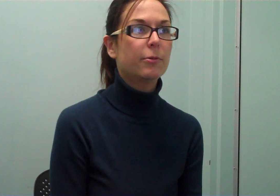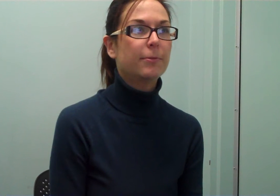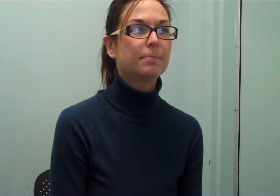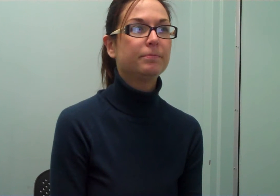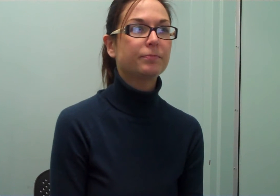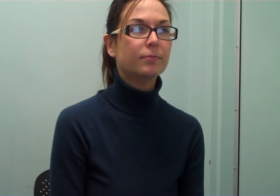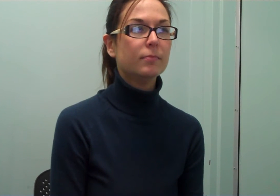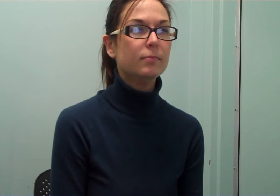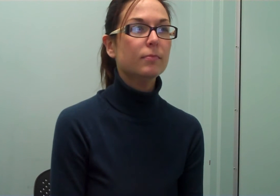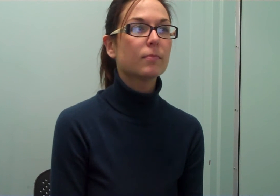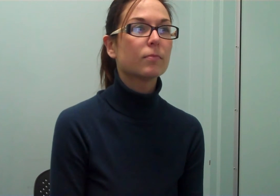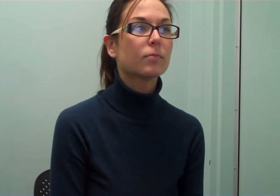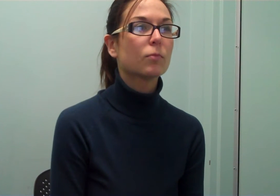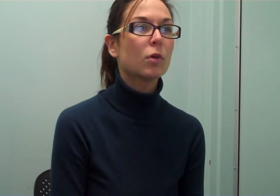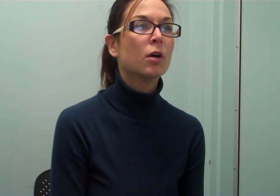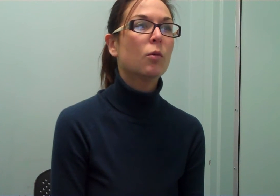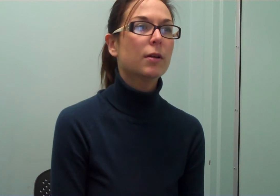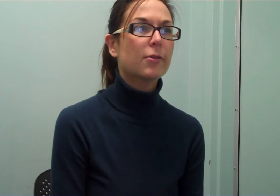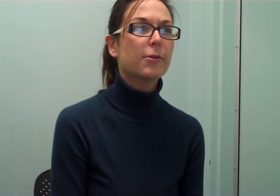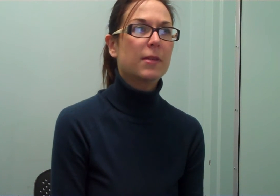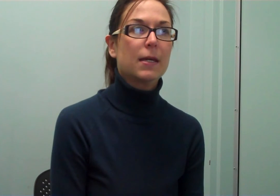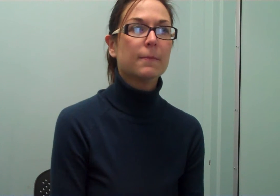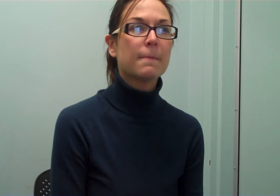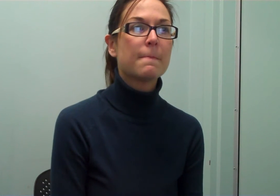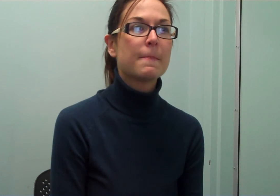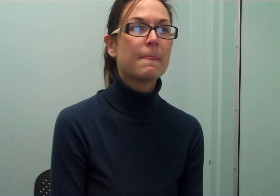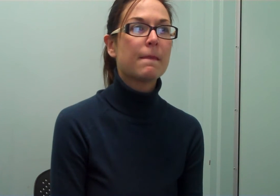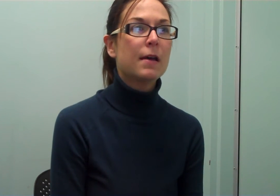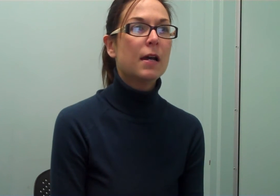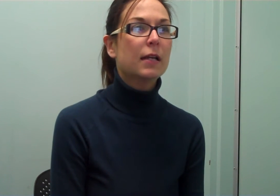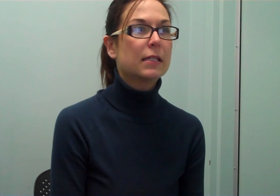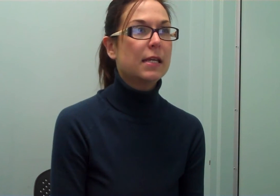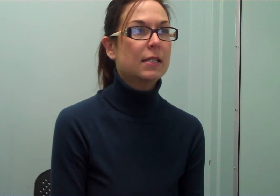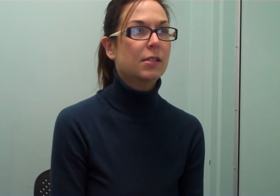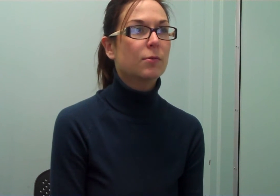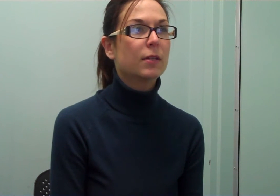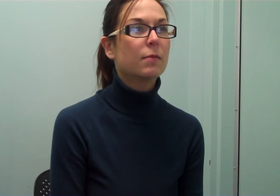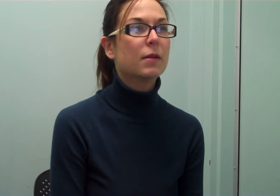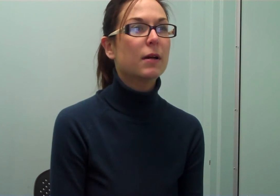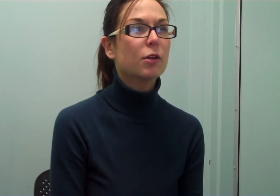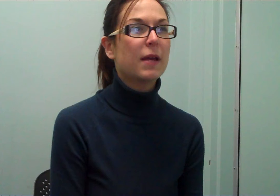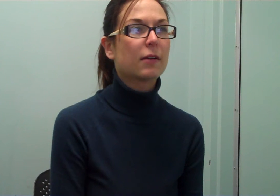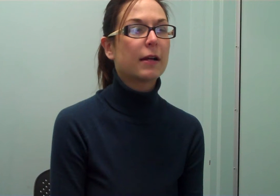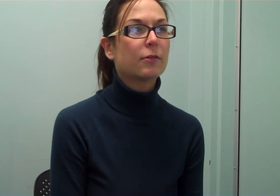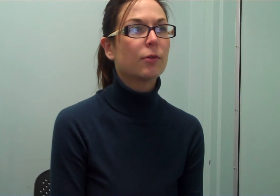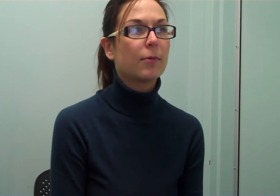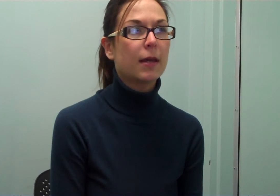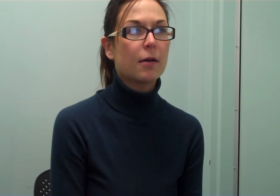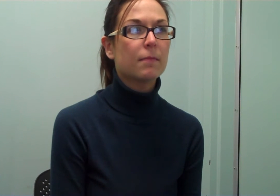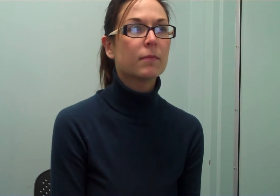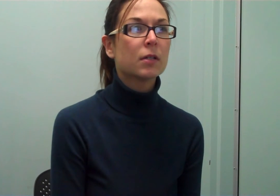Understandable. One other thing, I'd like to ask you a little bit about your background growing up.